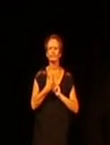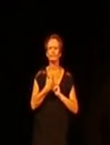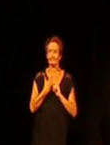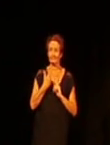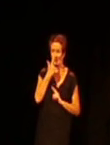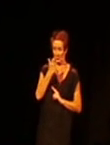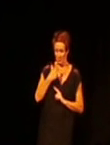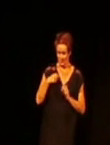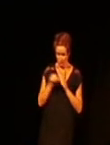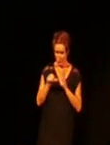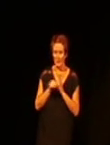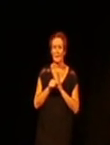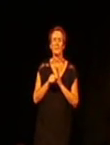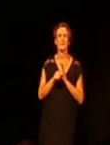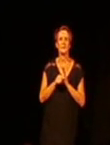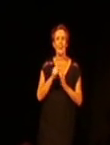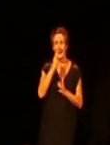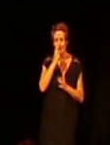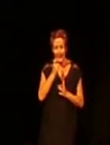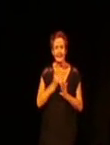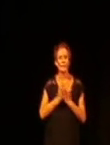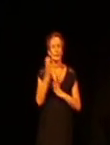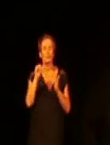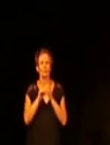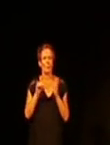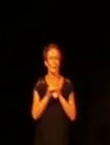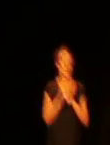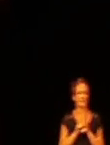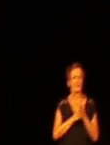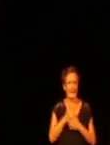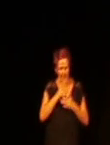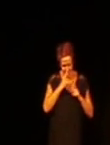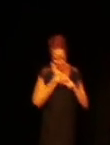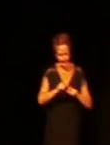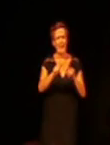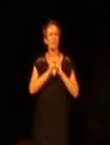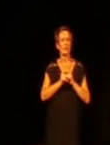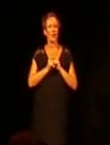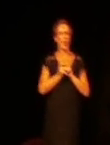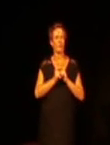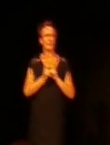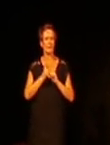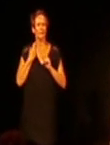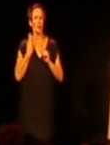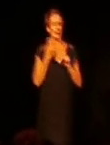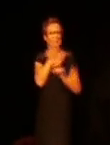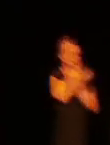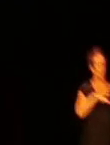also get through those problems and continue making the contribution we want to make to our world.